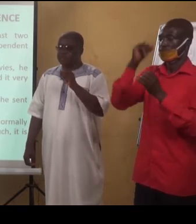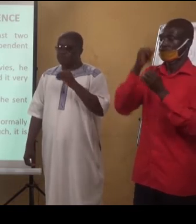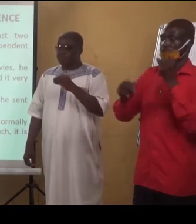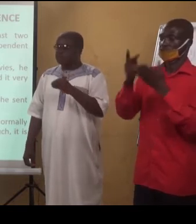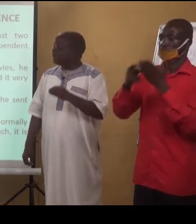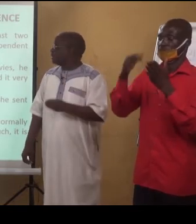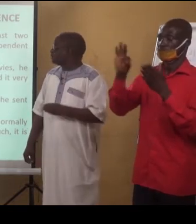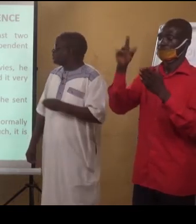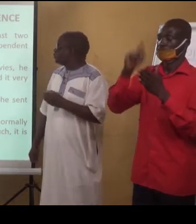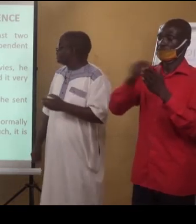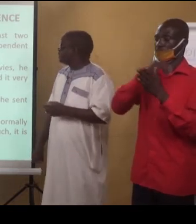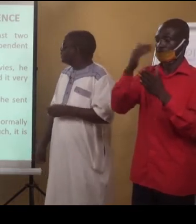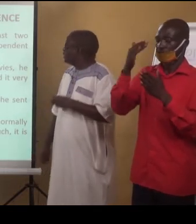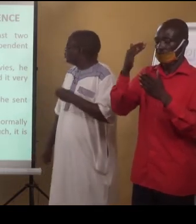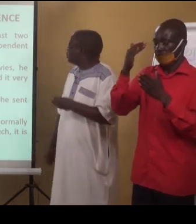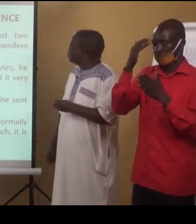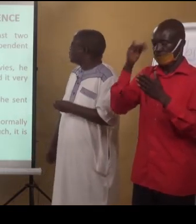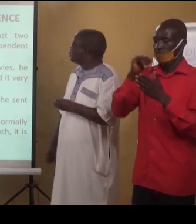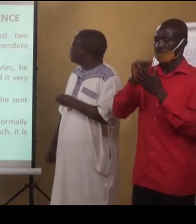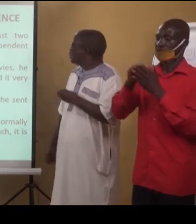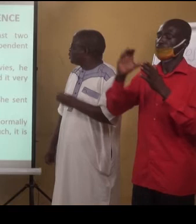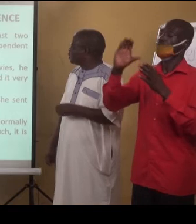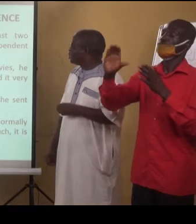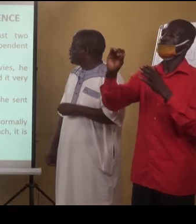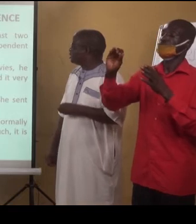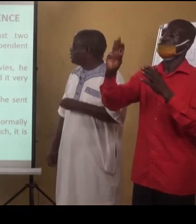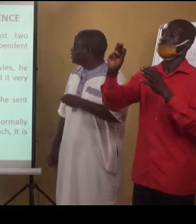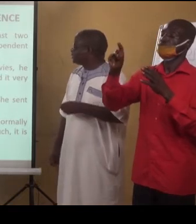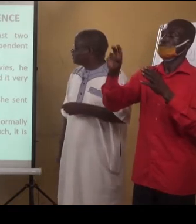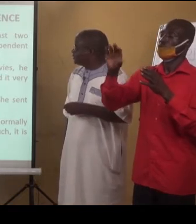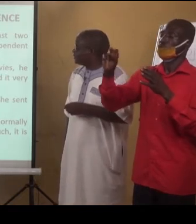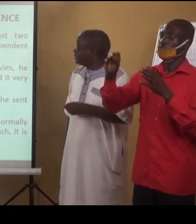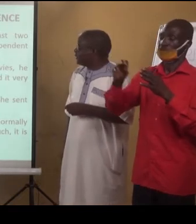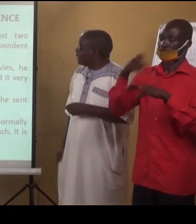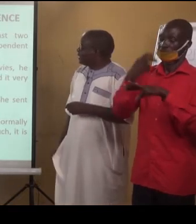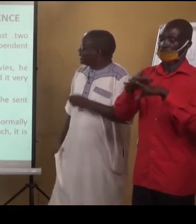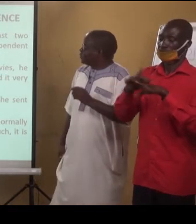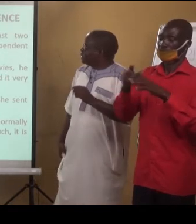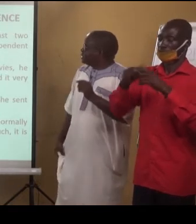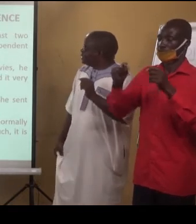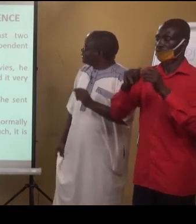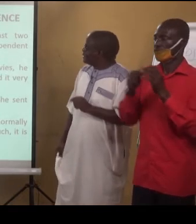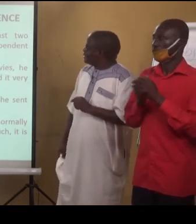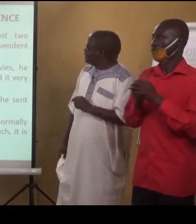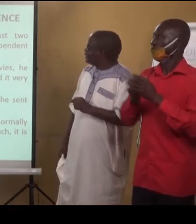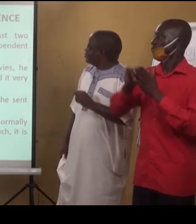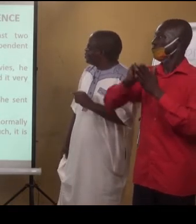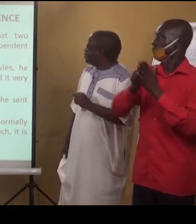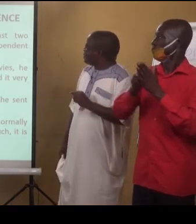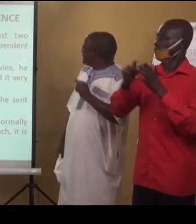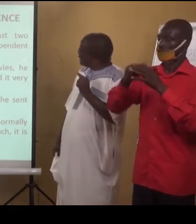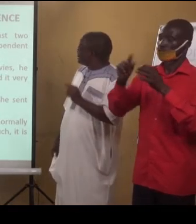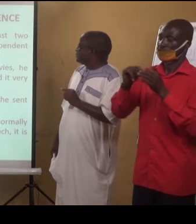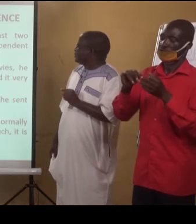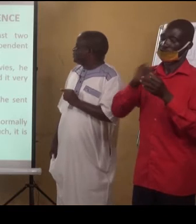part of what is known as the compound complex sentence. Now this sentence is made up